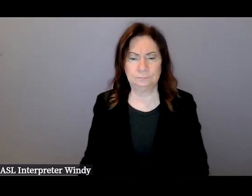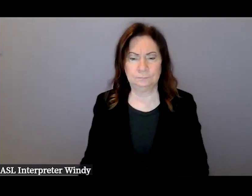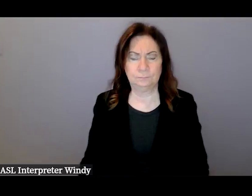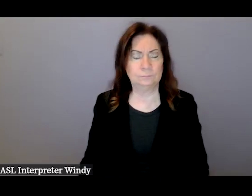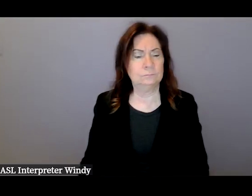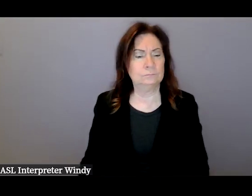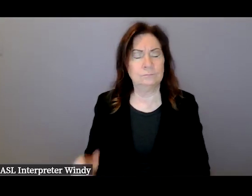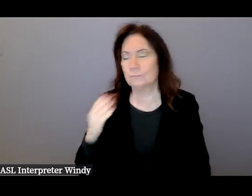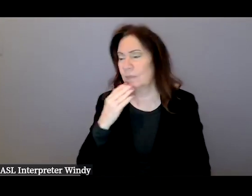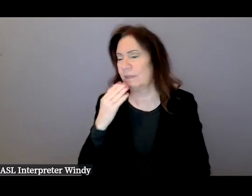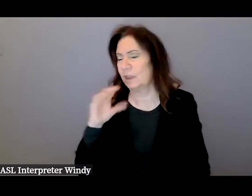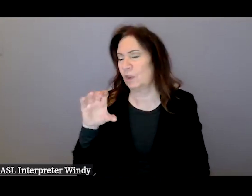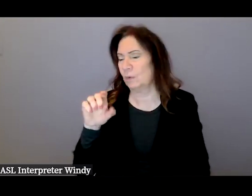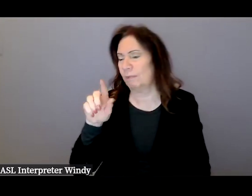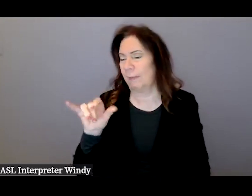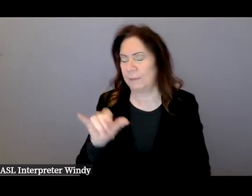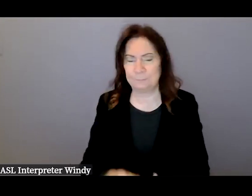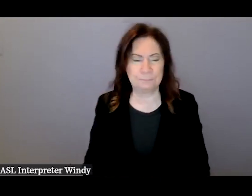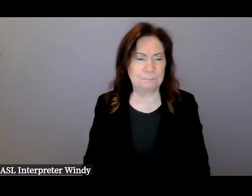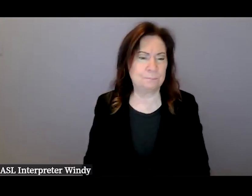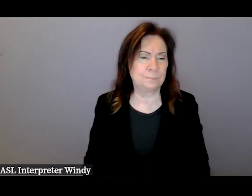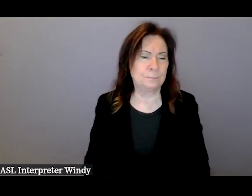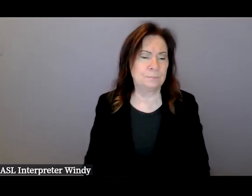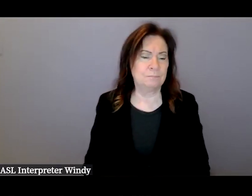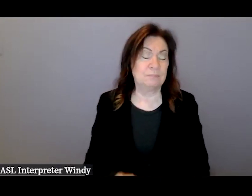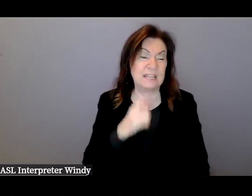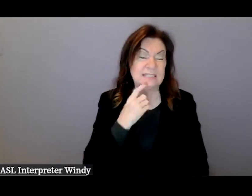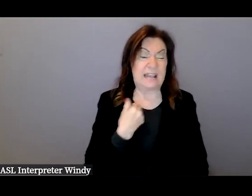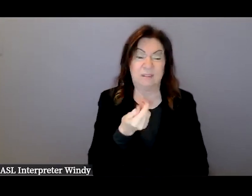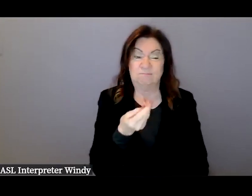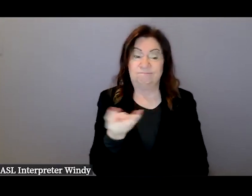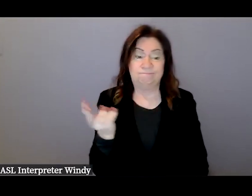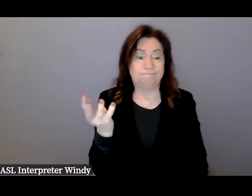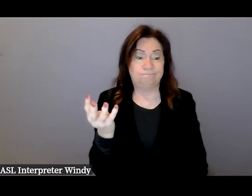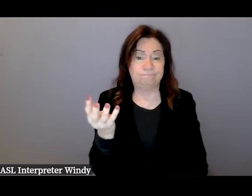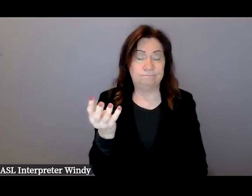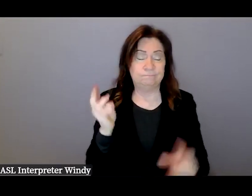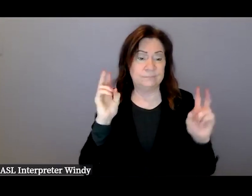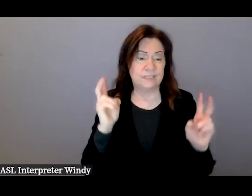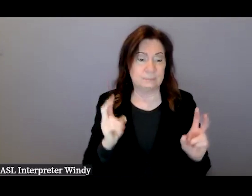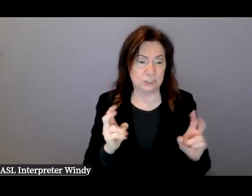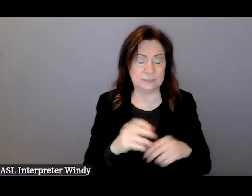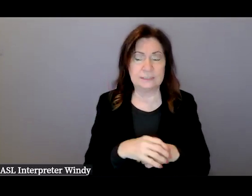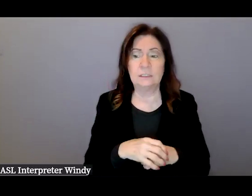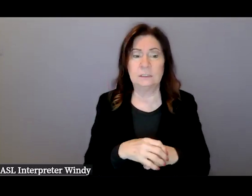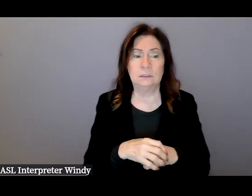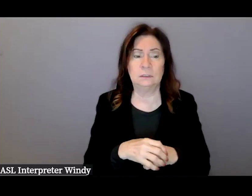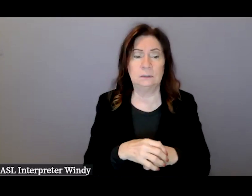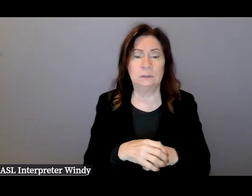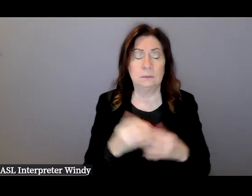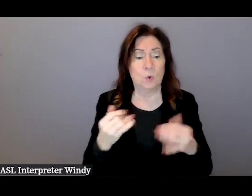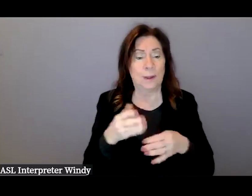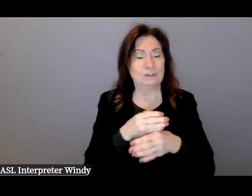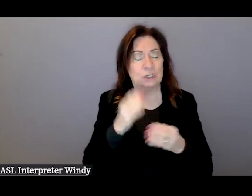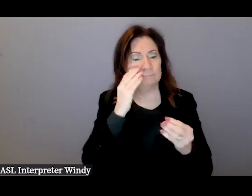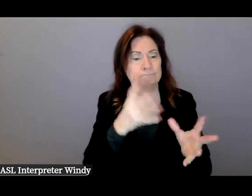Thank you, Clay. I said I had a number of subject matters to cover, so I will now share brief updates